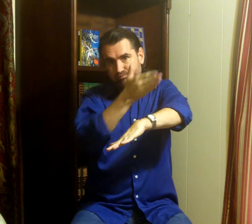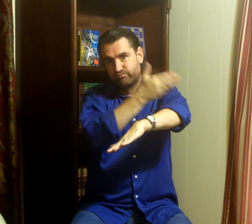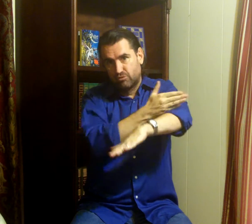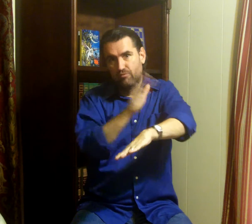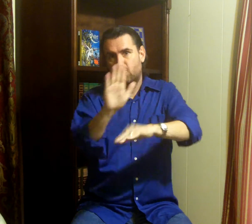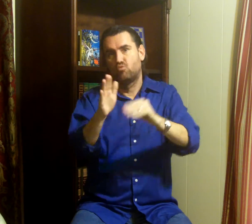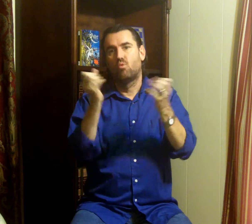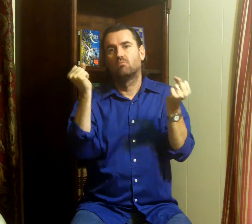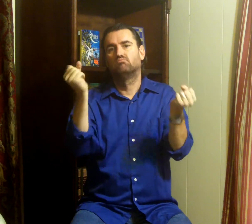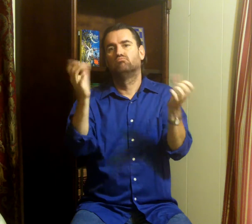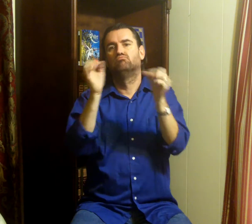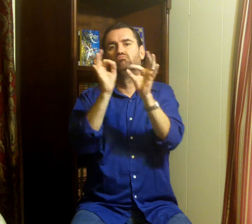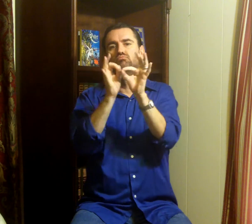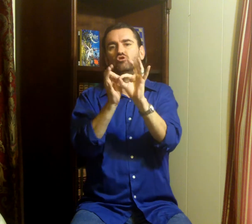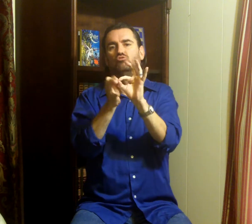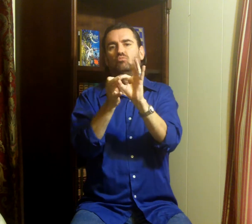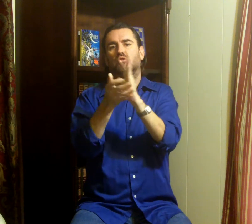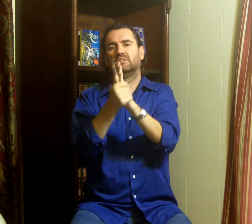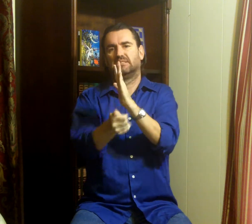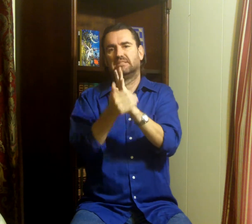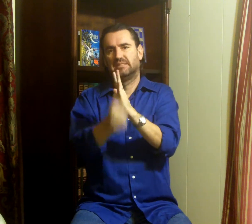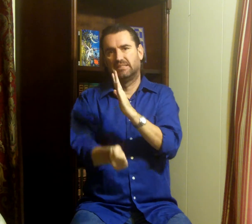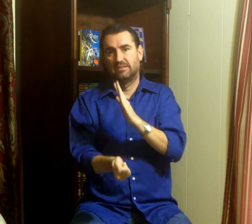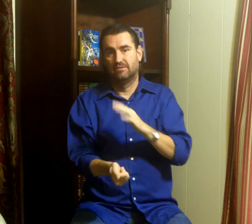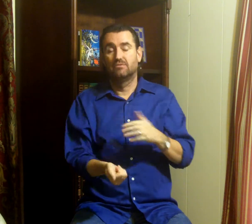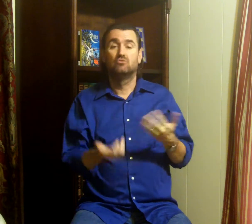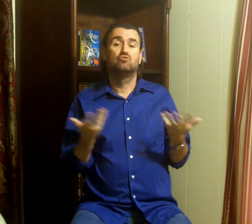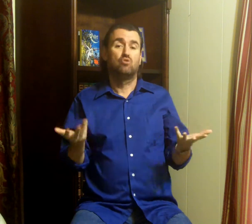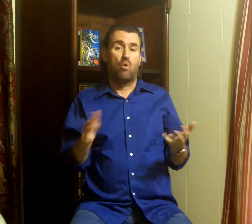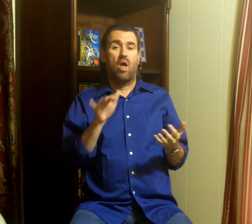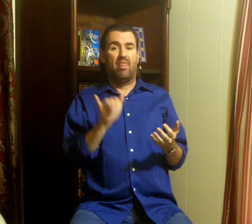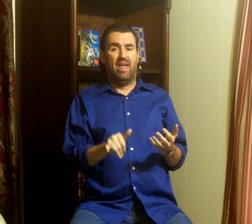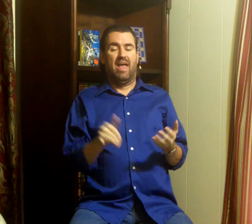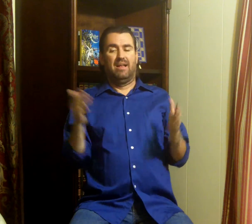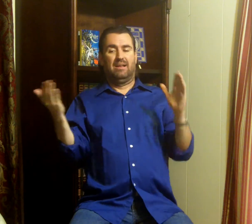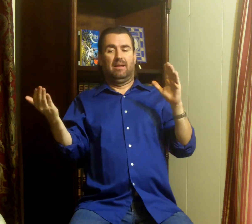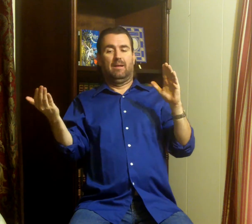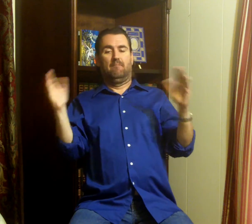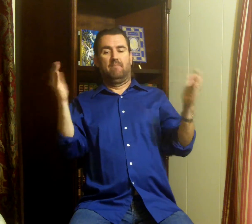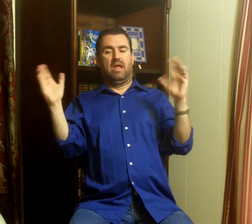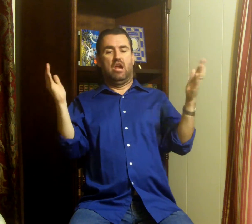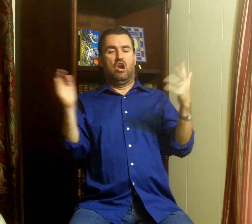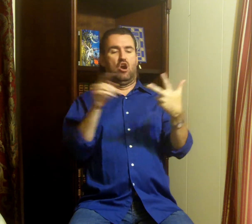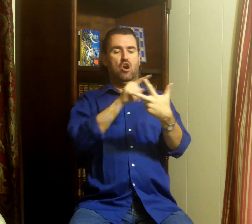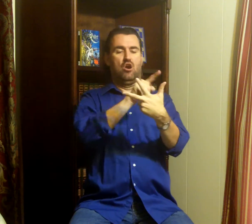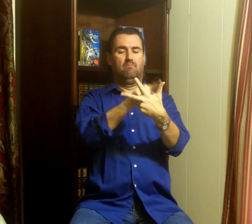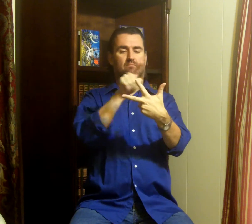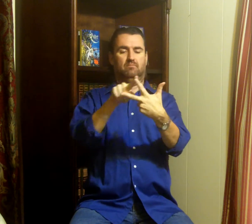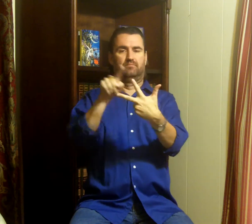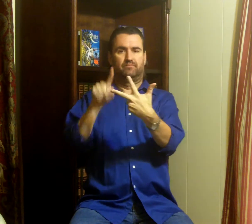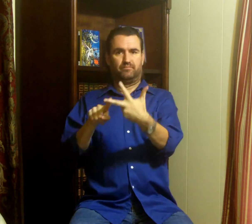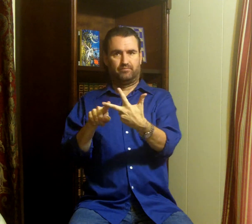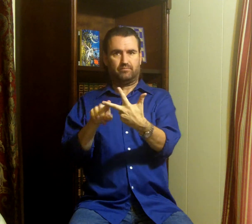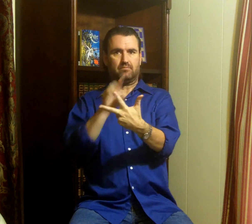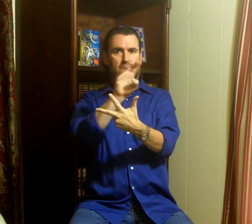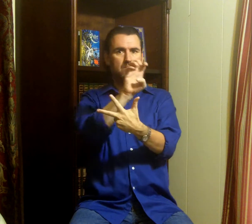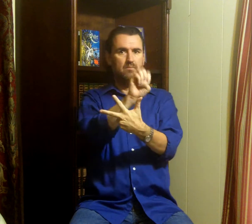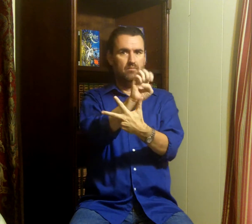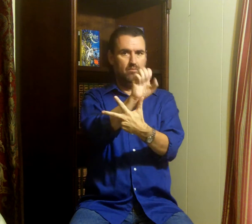things that are in a comparison basis of the 3 certifications that are kind of,